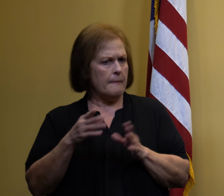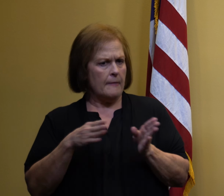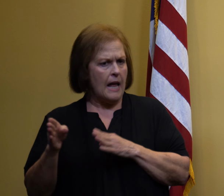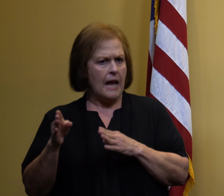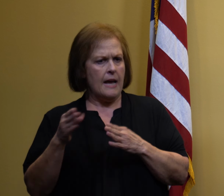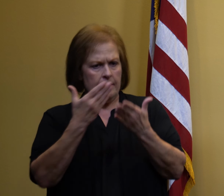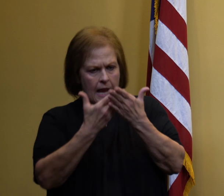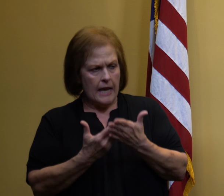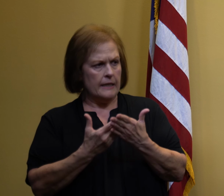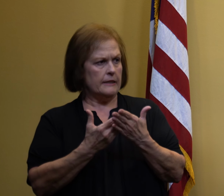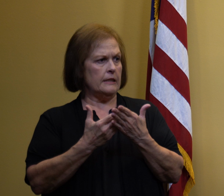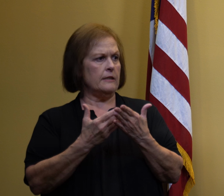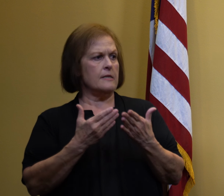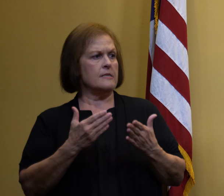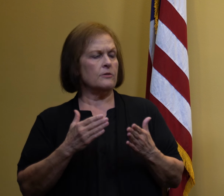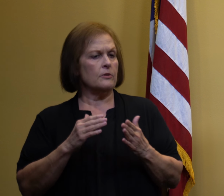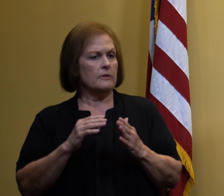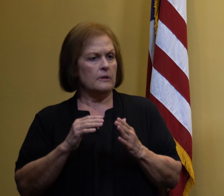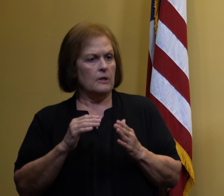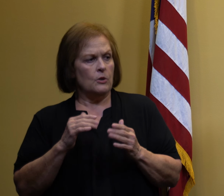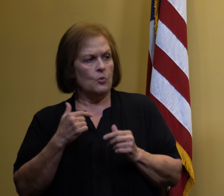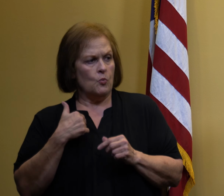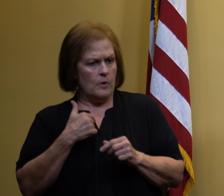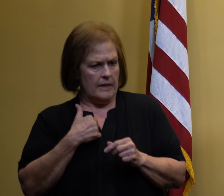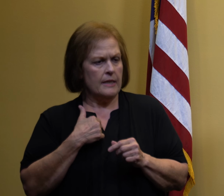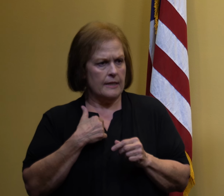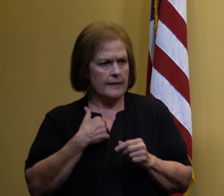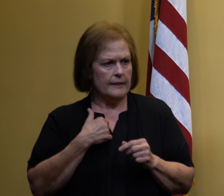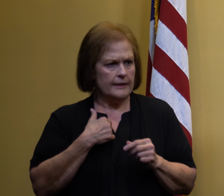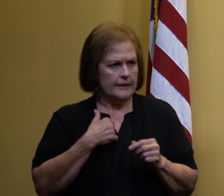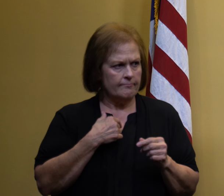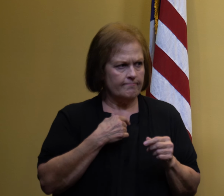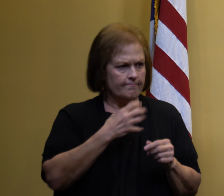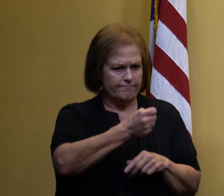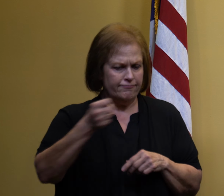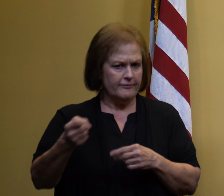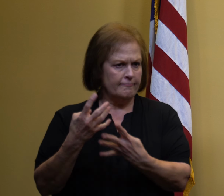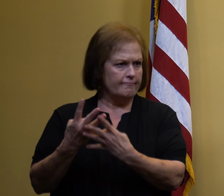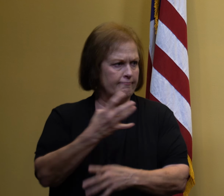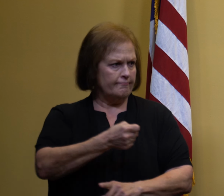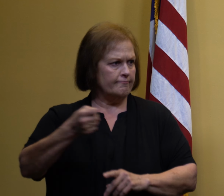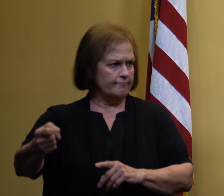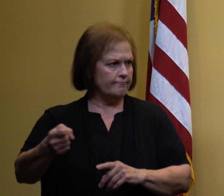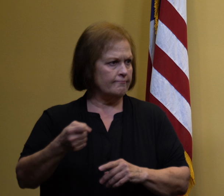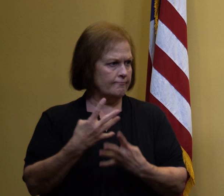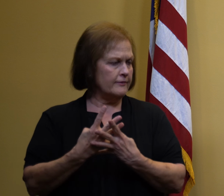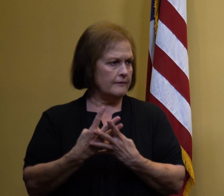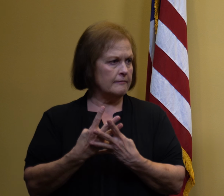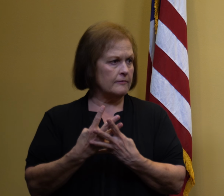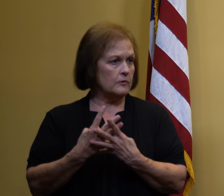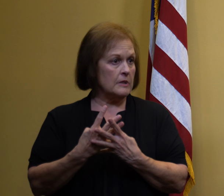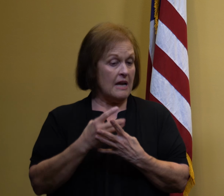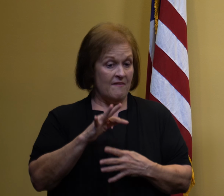to influence our strategies, we're getting more of these people off the street. And when we can keep them off the